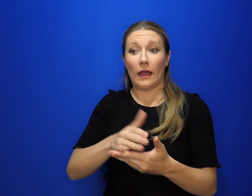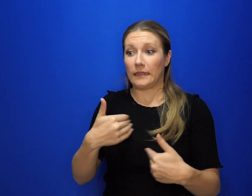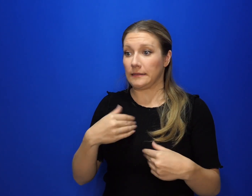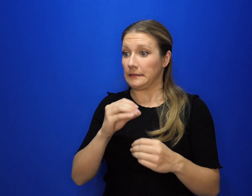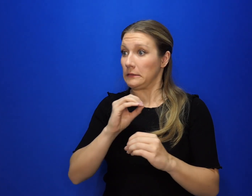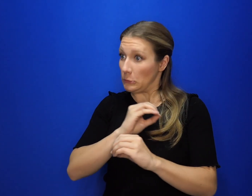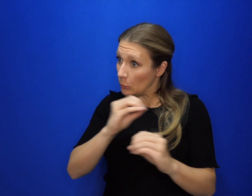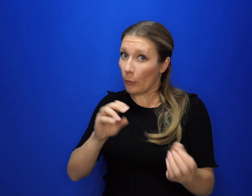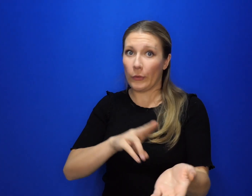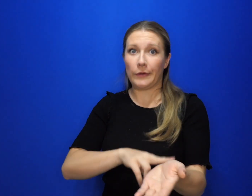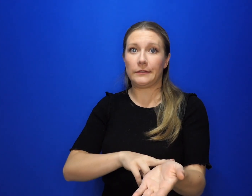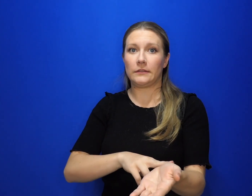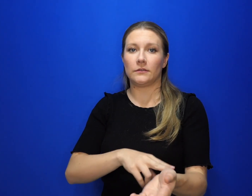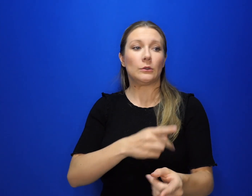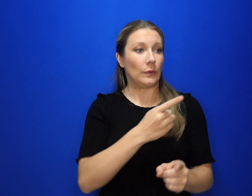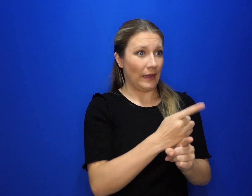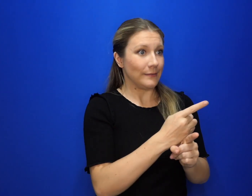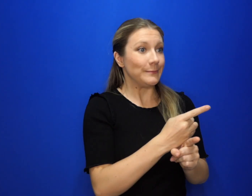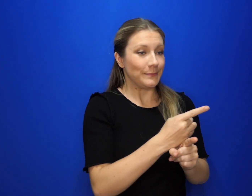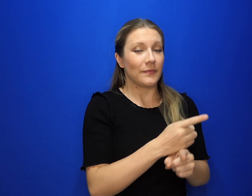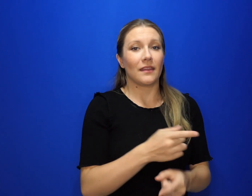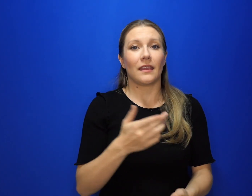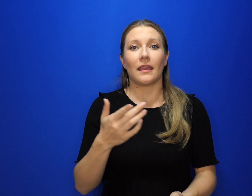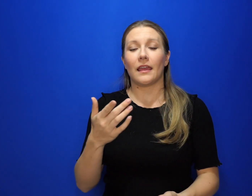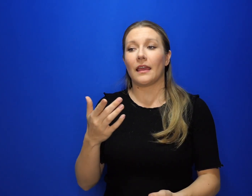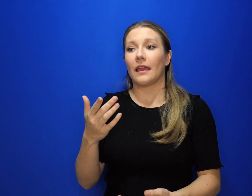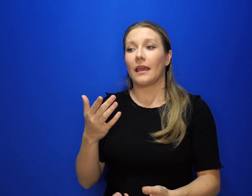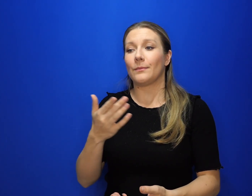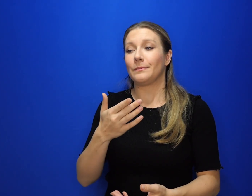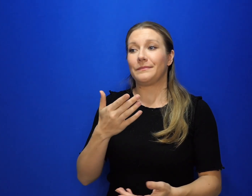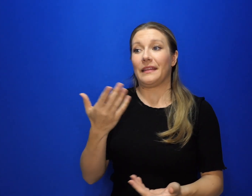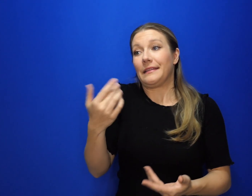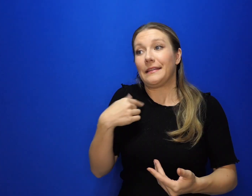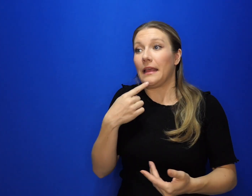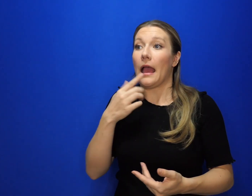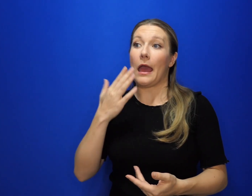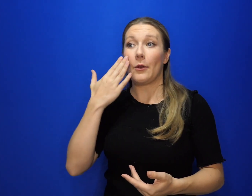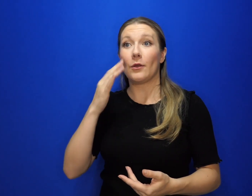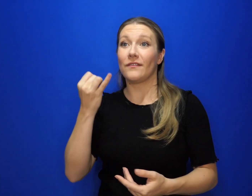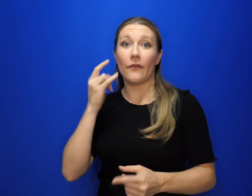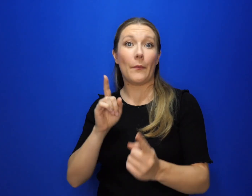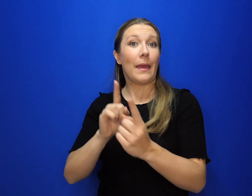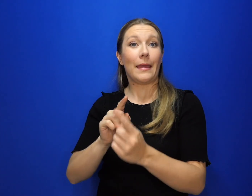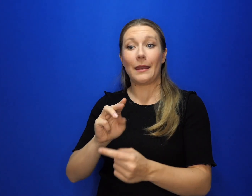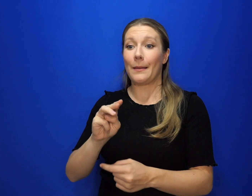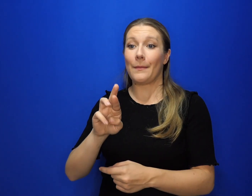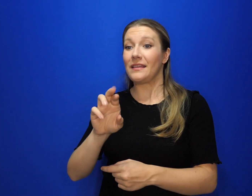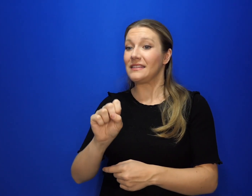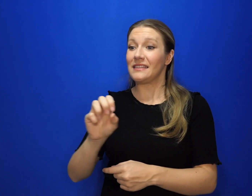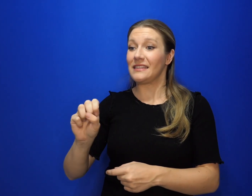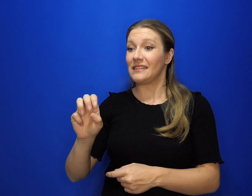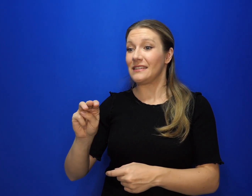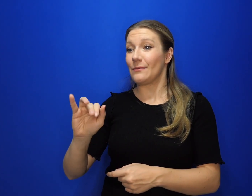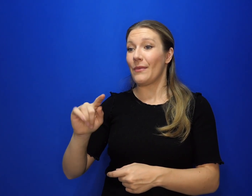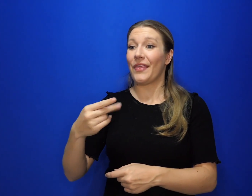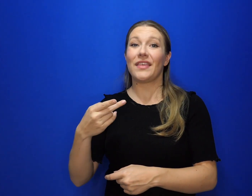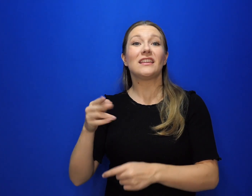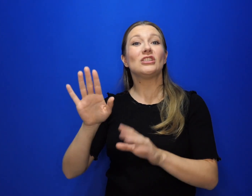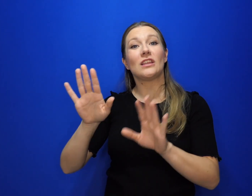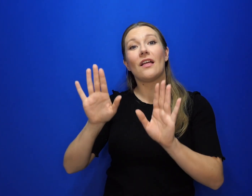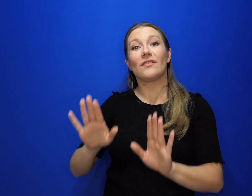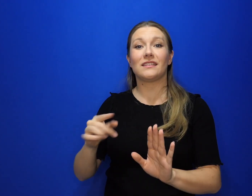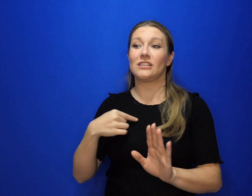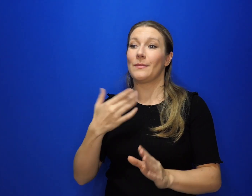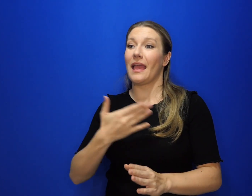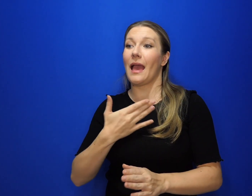there's literally no nurse, and they're telling you, like, I don't know if you've ever met Mrs., Smith. She works at the front desk. She's